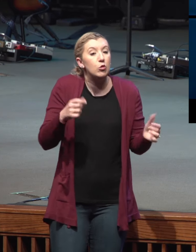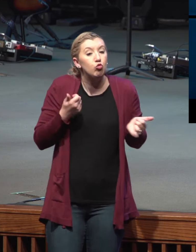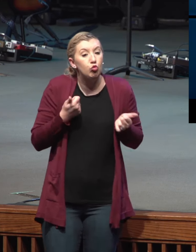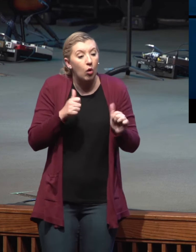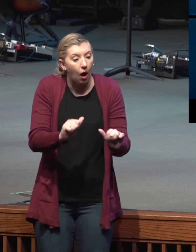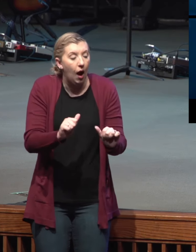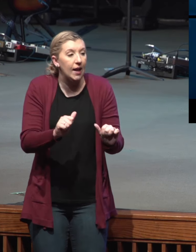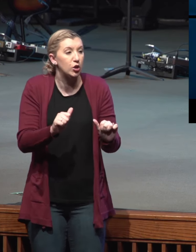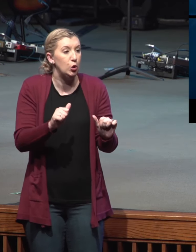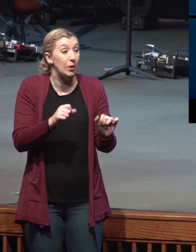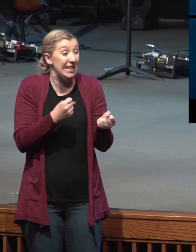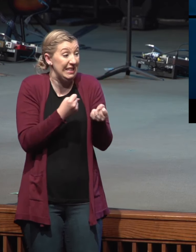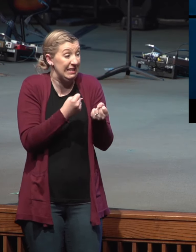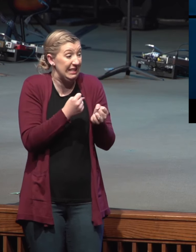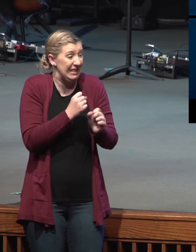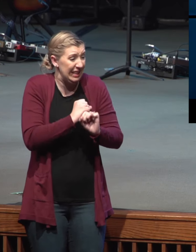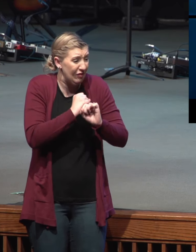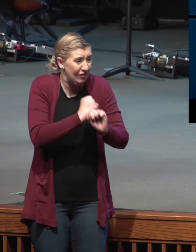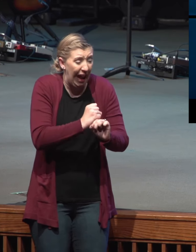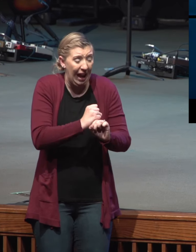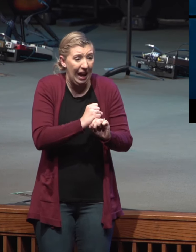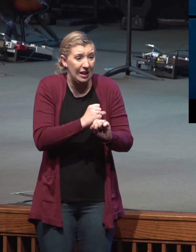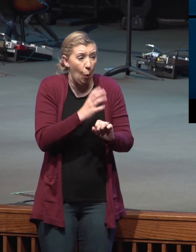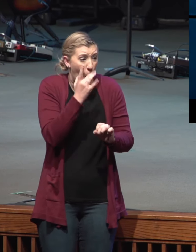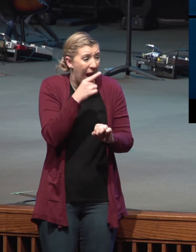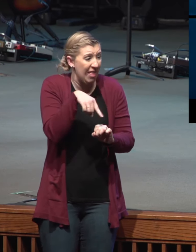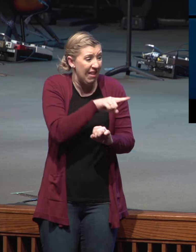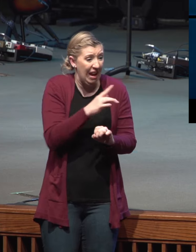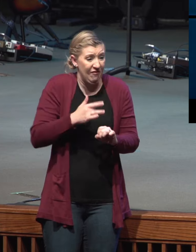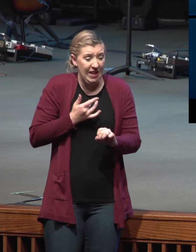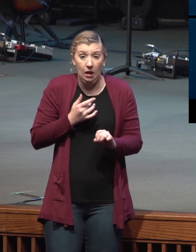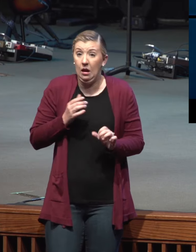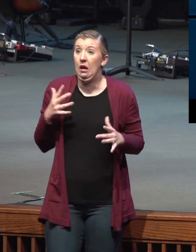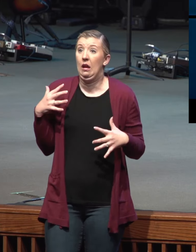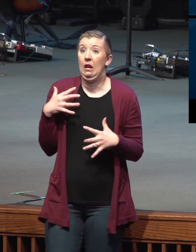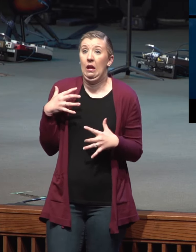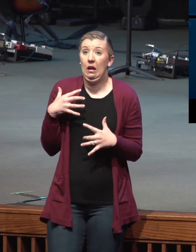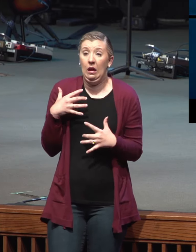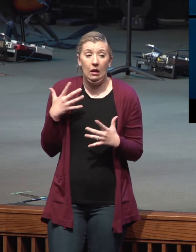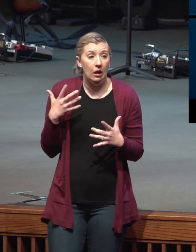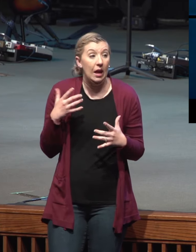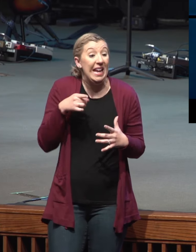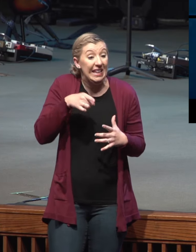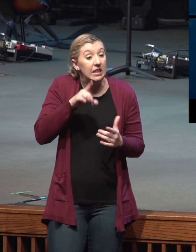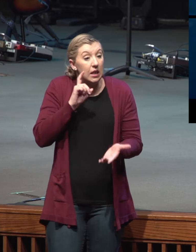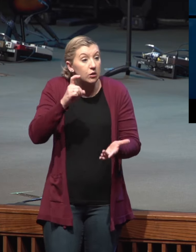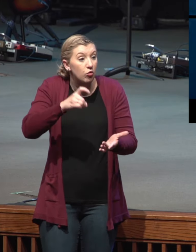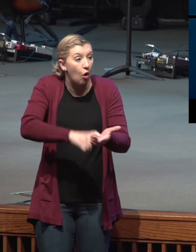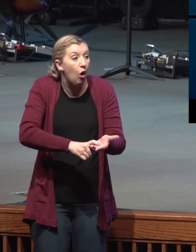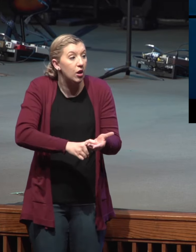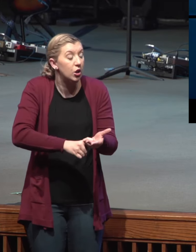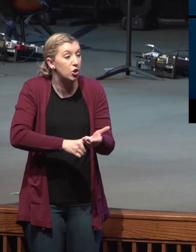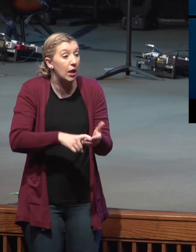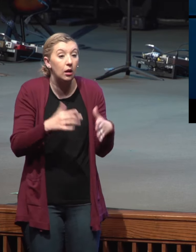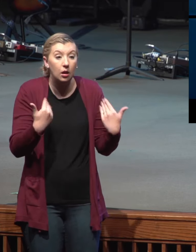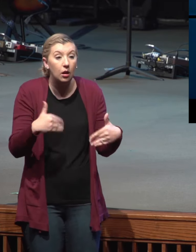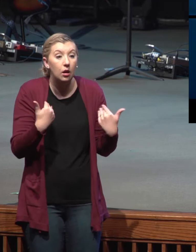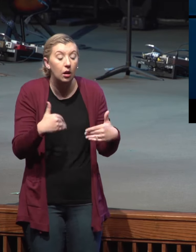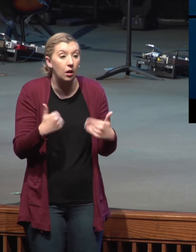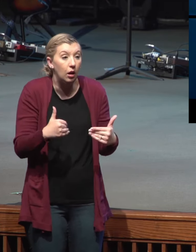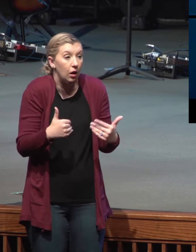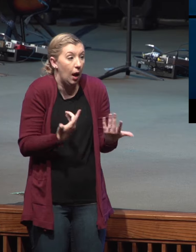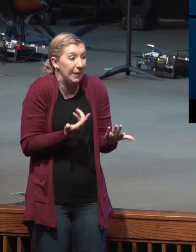to defend the terror they feel. And he's acknowledging it's